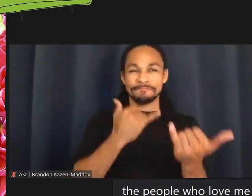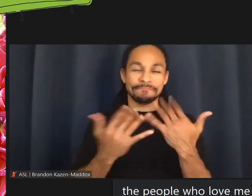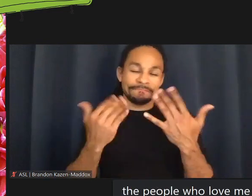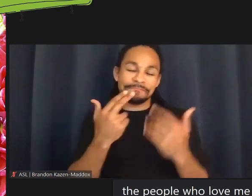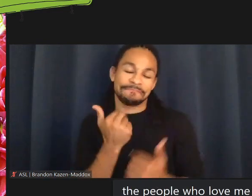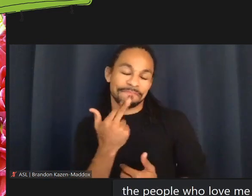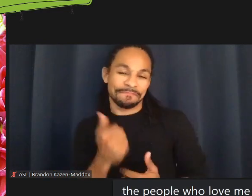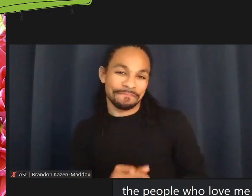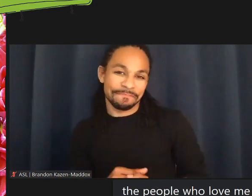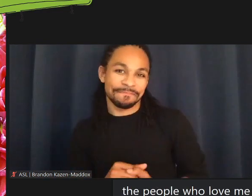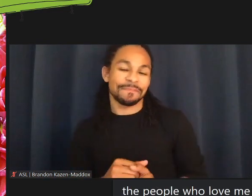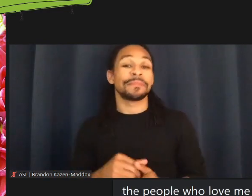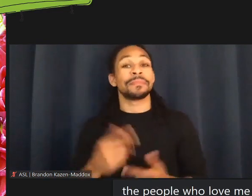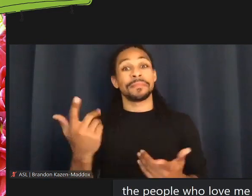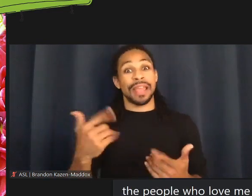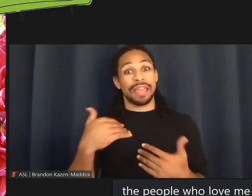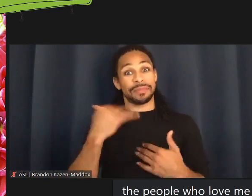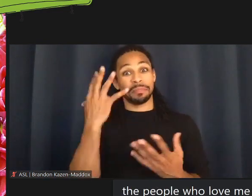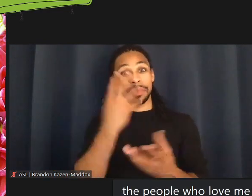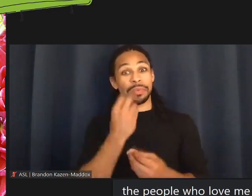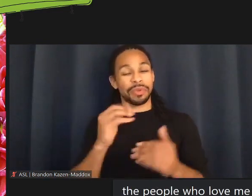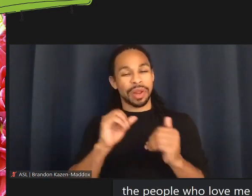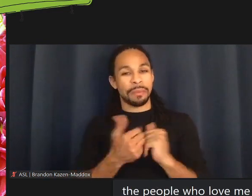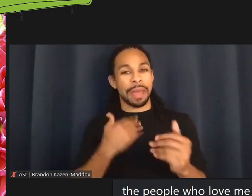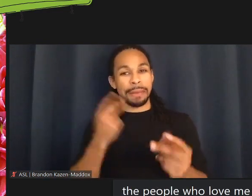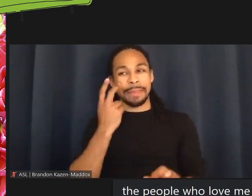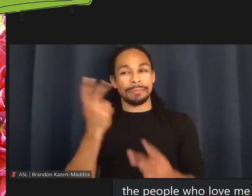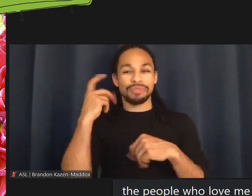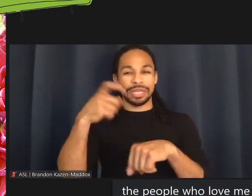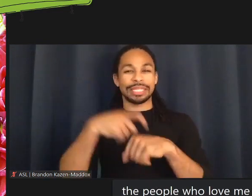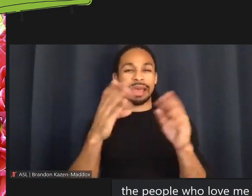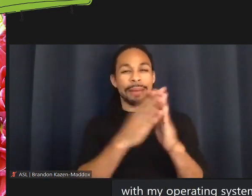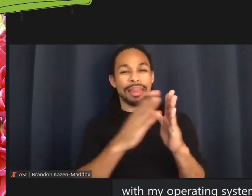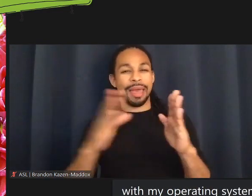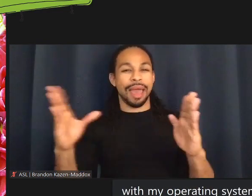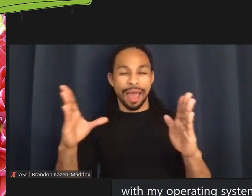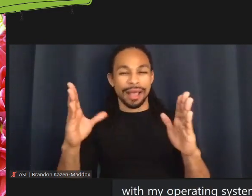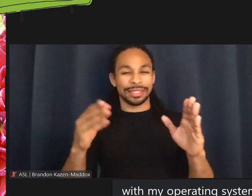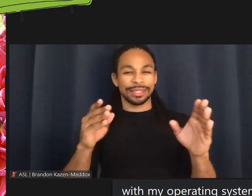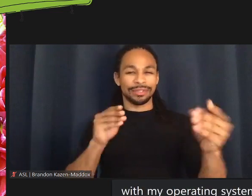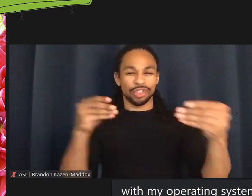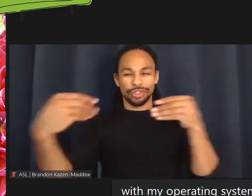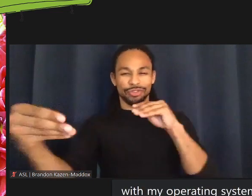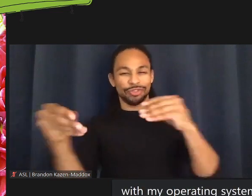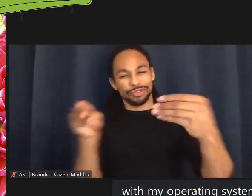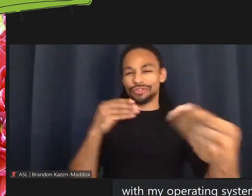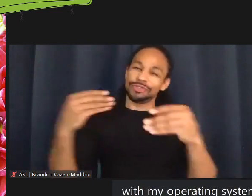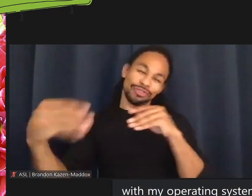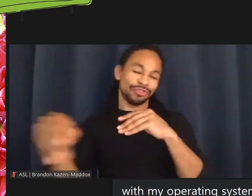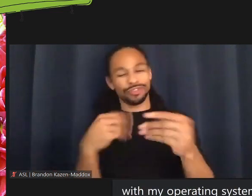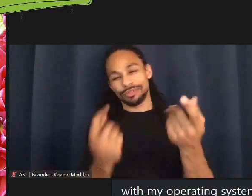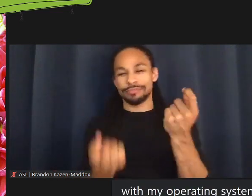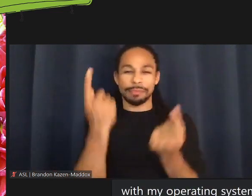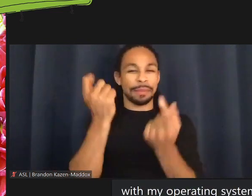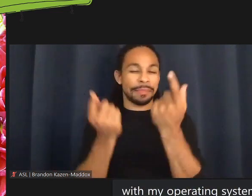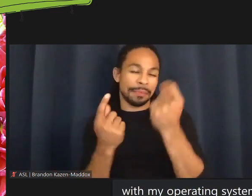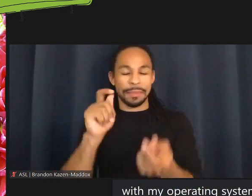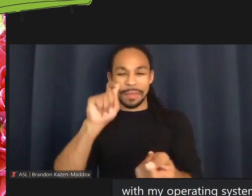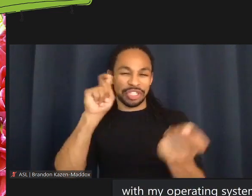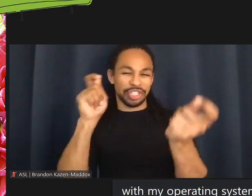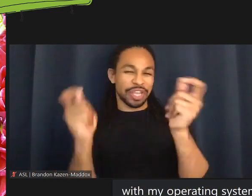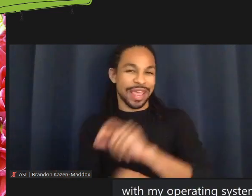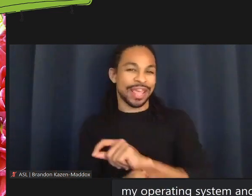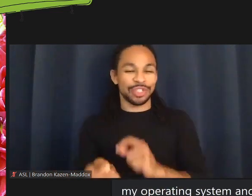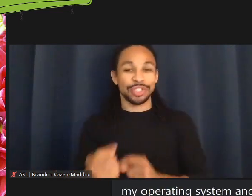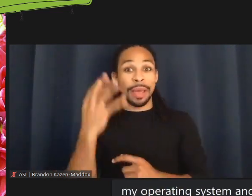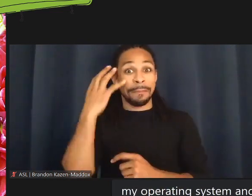a beauty in how my memory timelines waver, flicker, popcorn, veer, loop. Memories previously